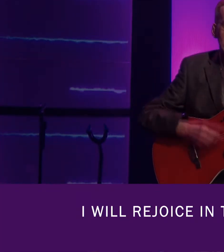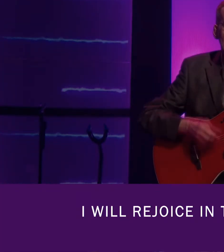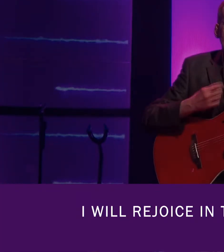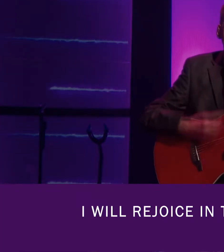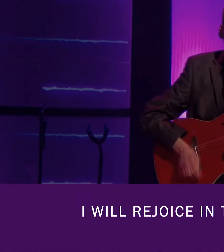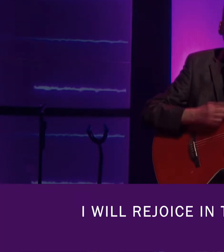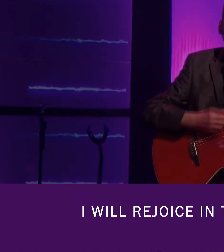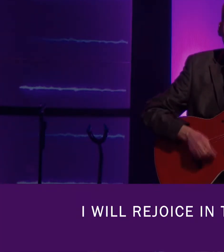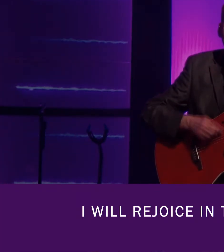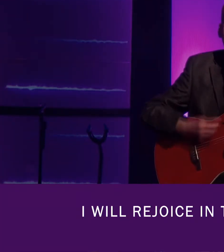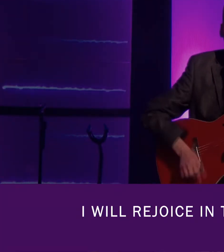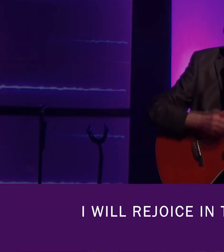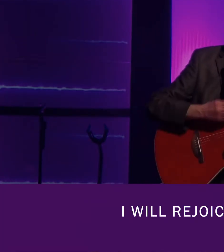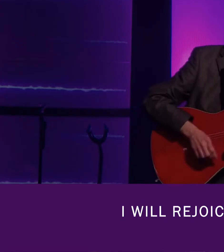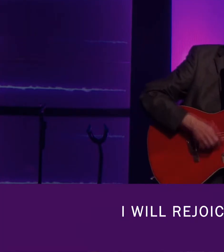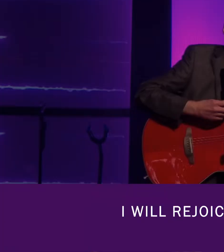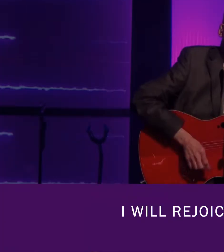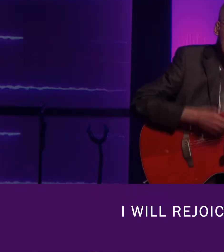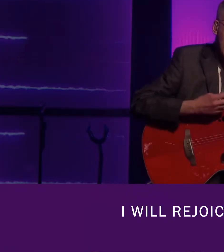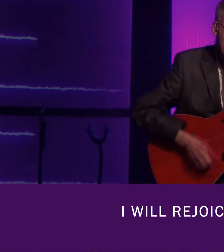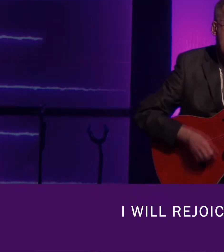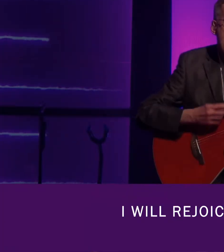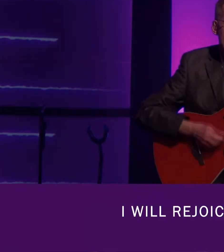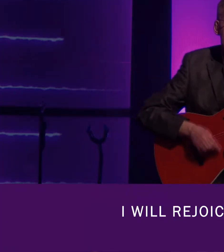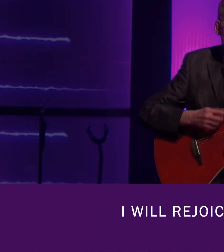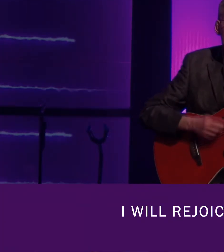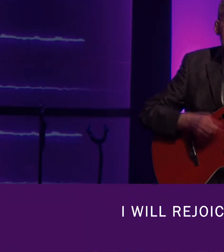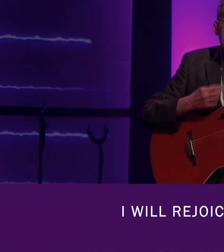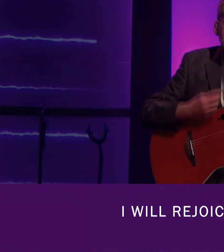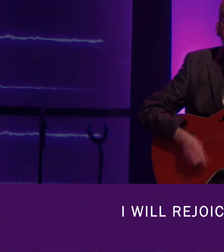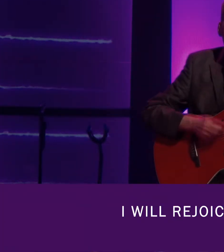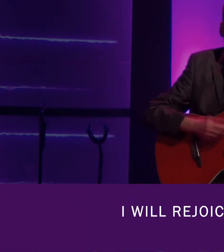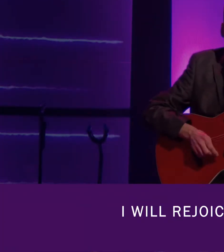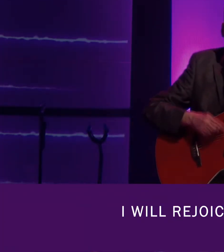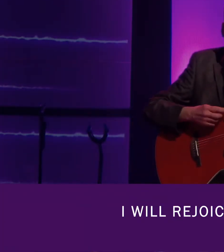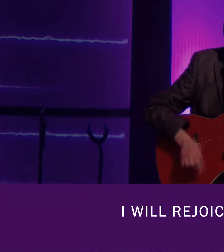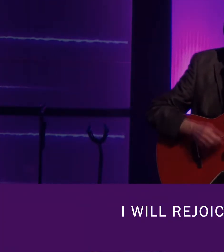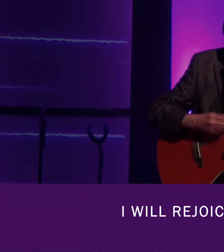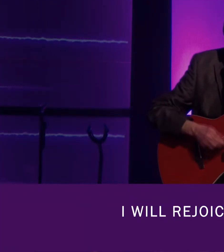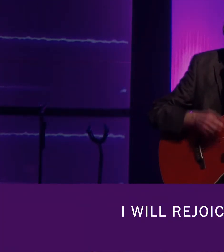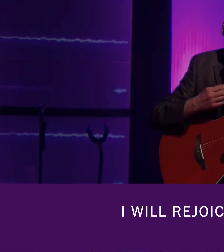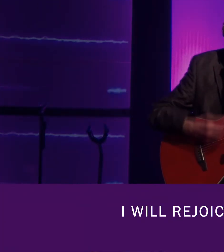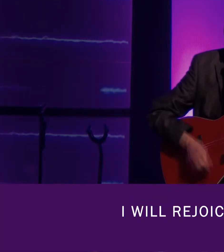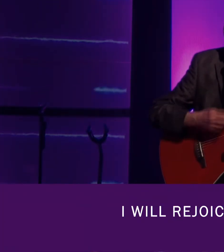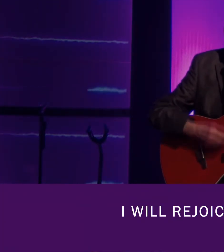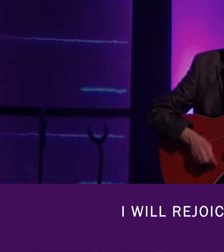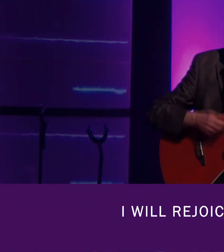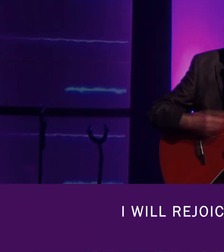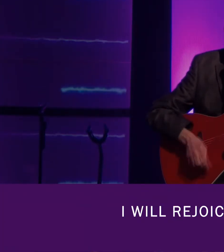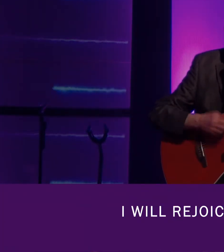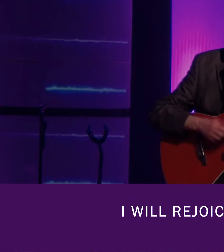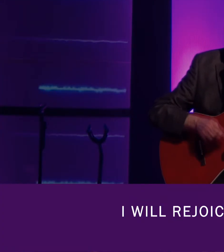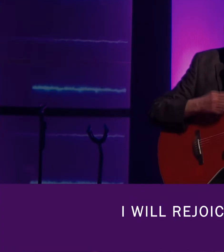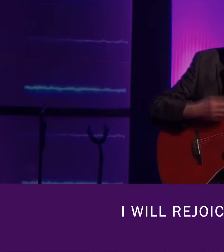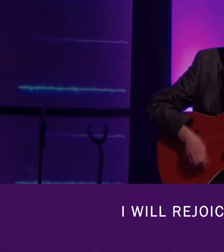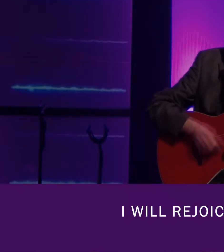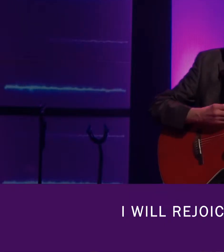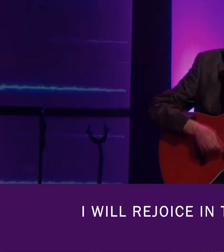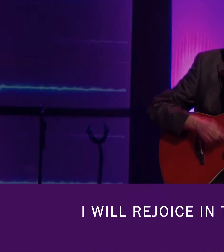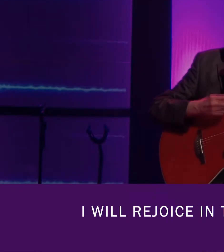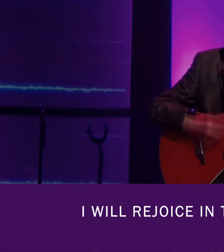the simple gospel. I will rejoice in